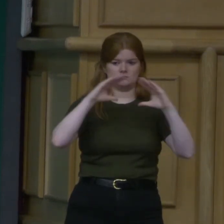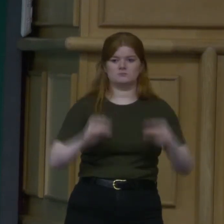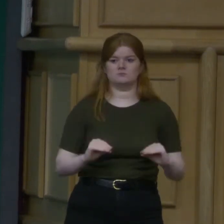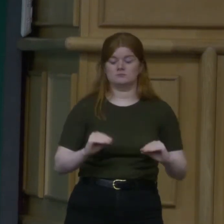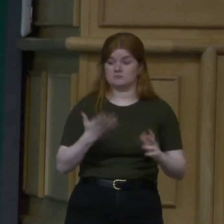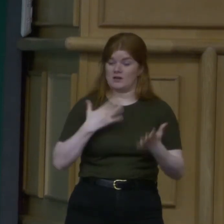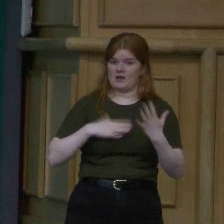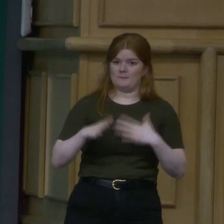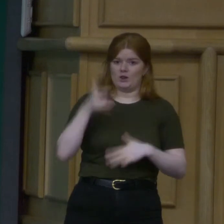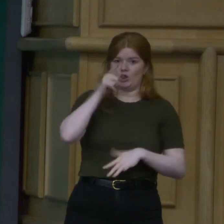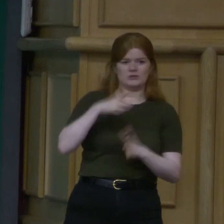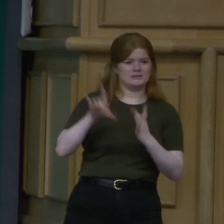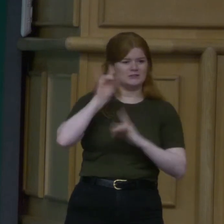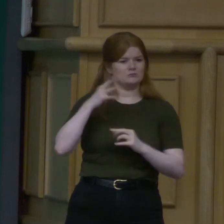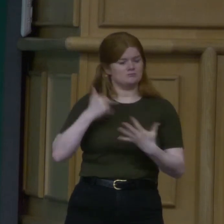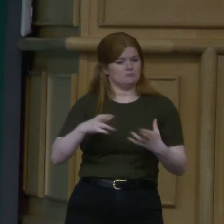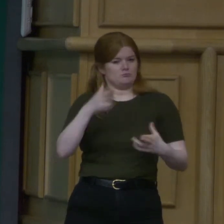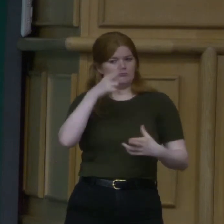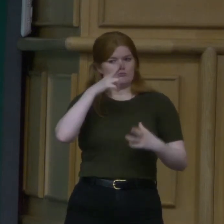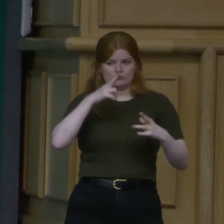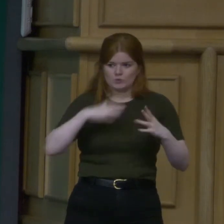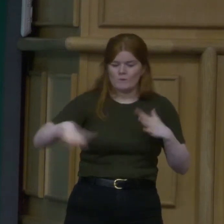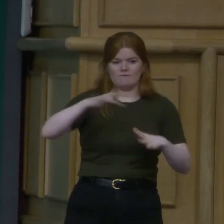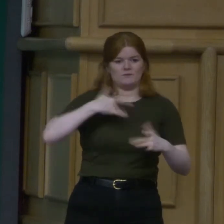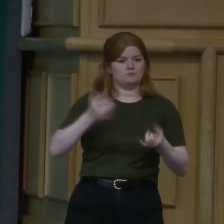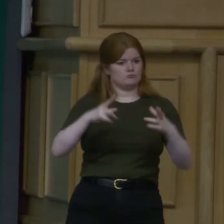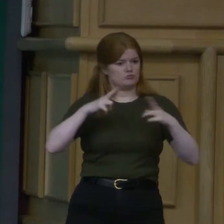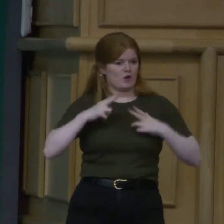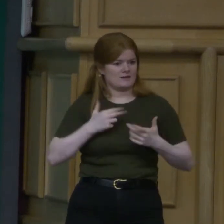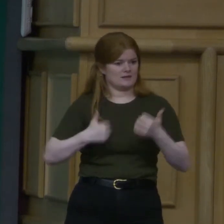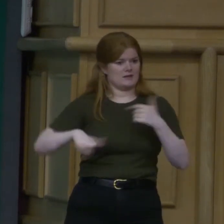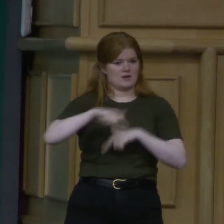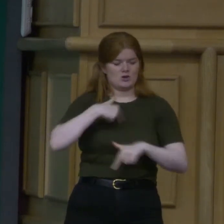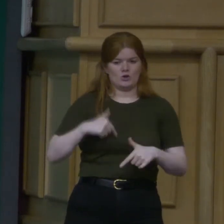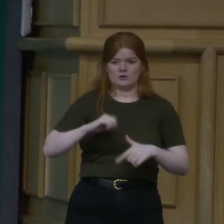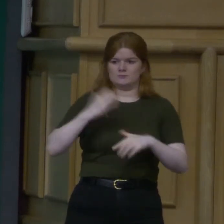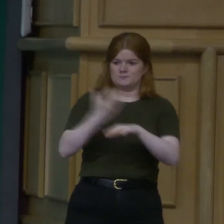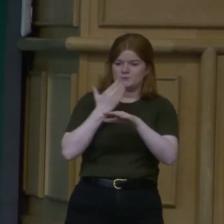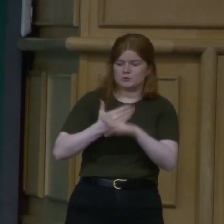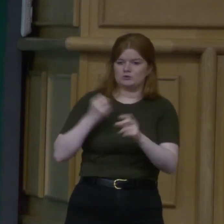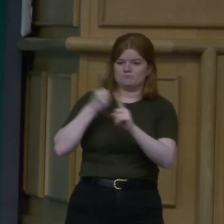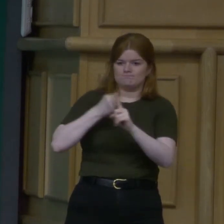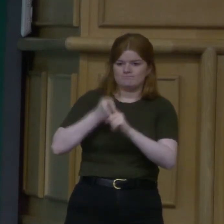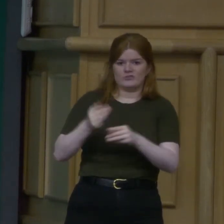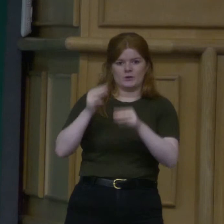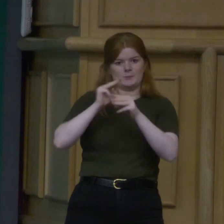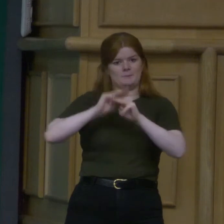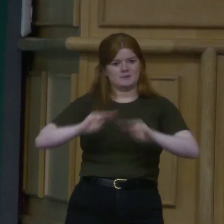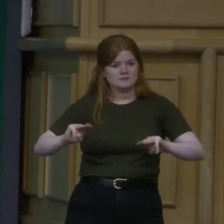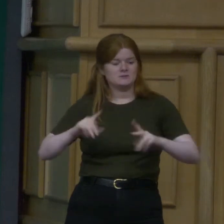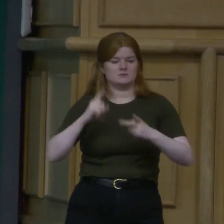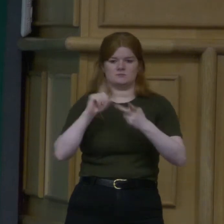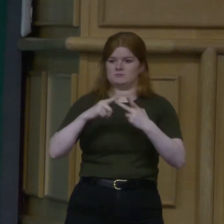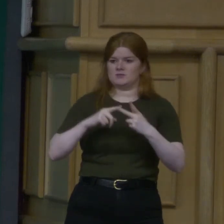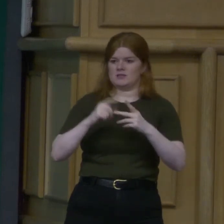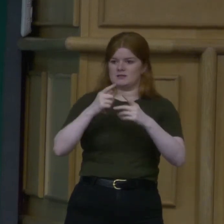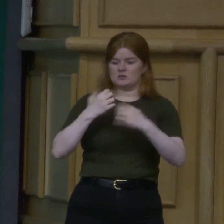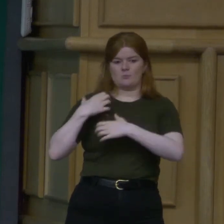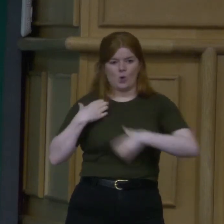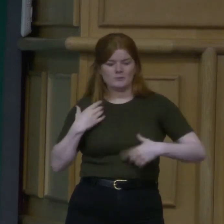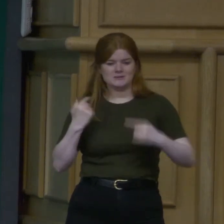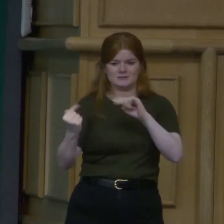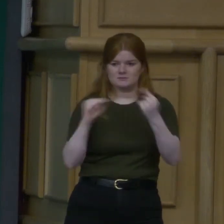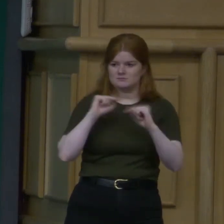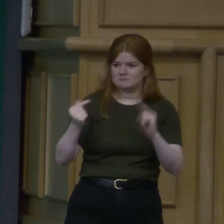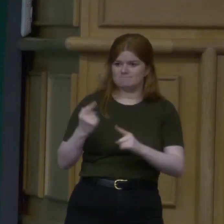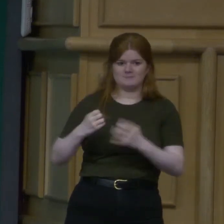been heartened to hear of the pride that so many of you feel in our peacekeeping, or diplomacy, or development work, or